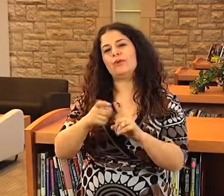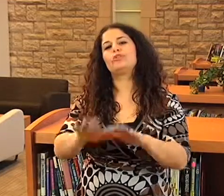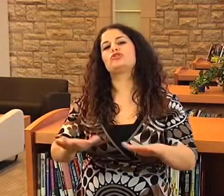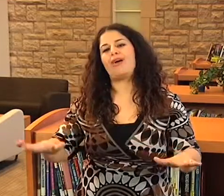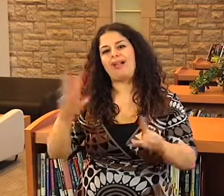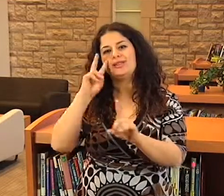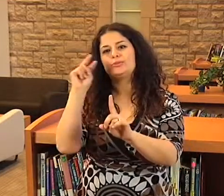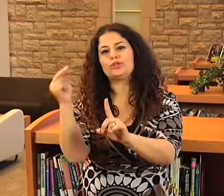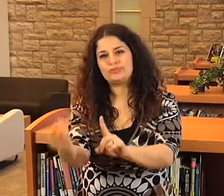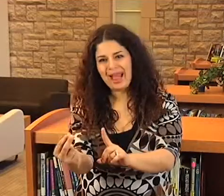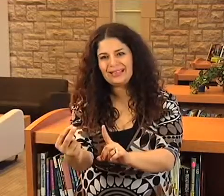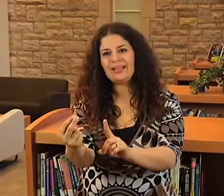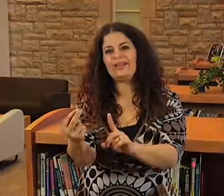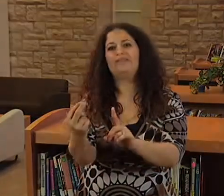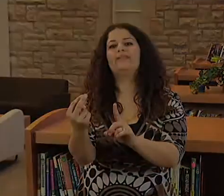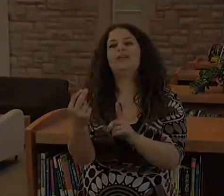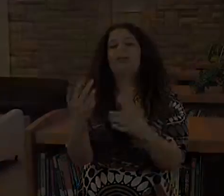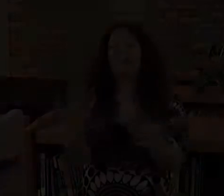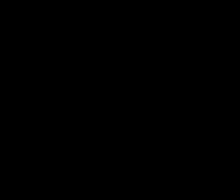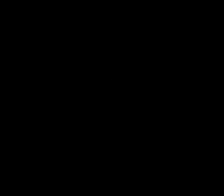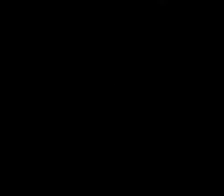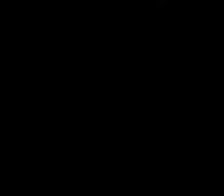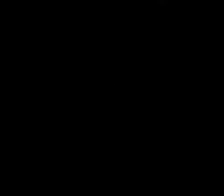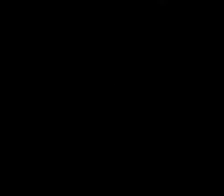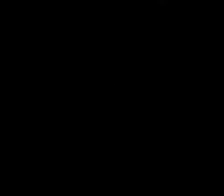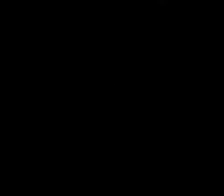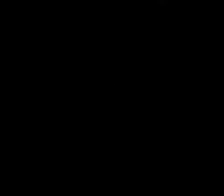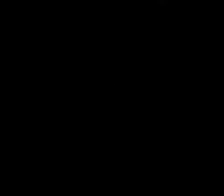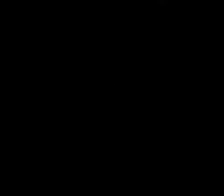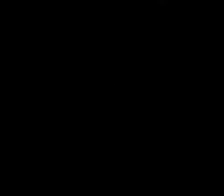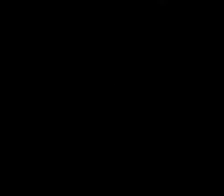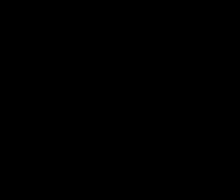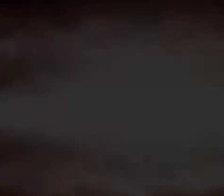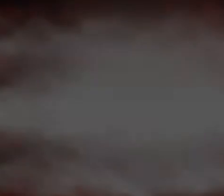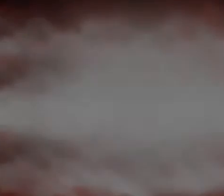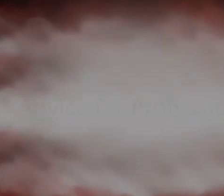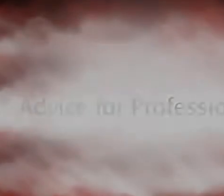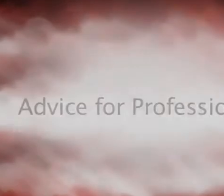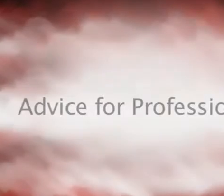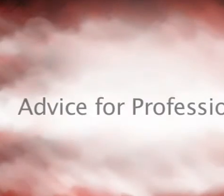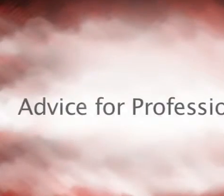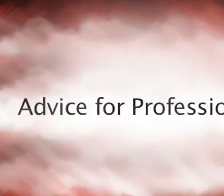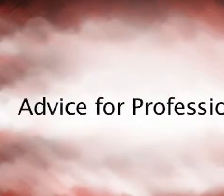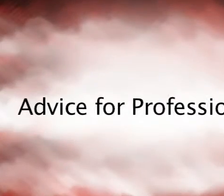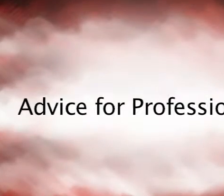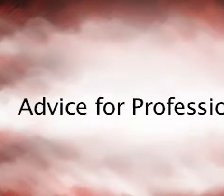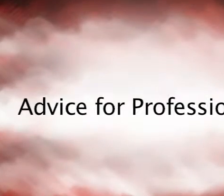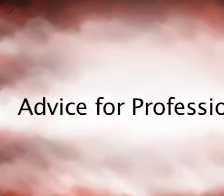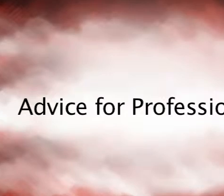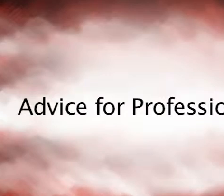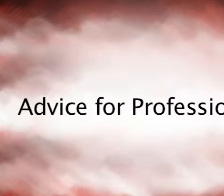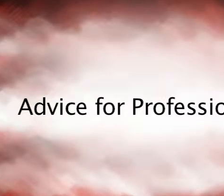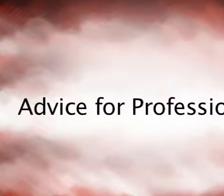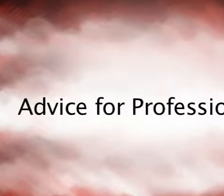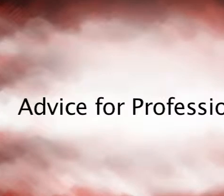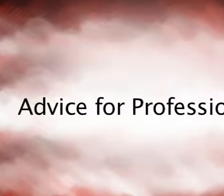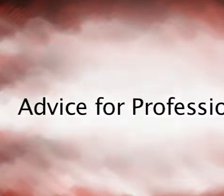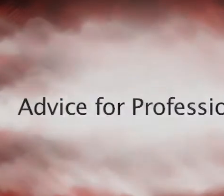Try to see or to understand things from your child's perspective.